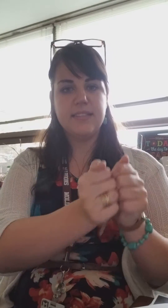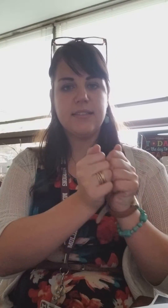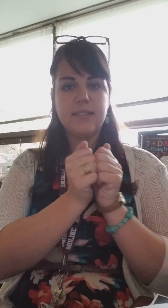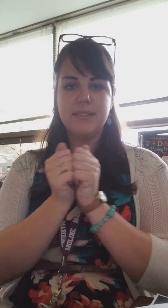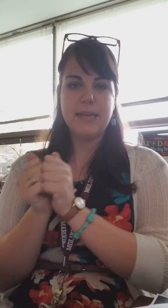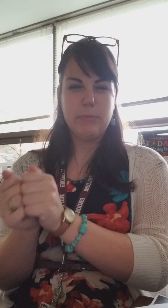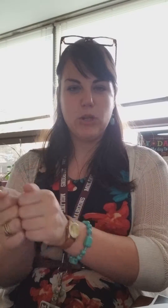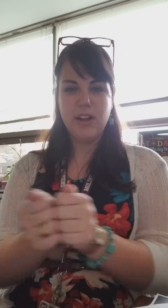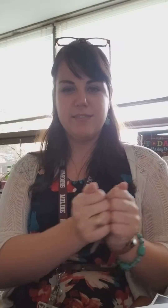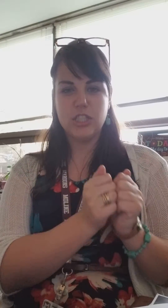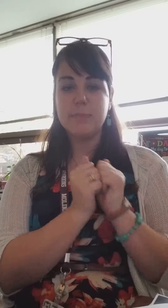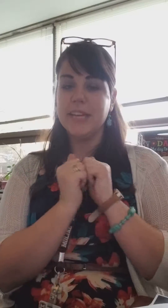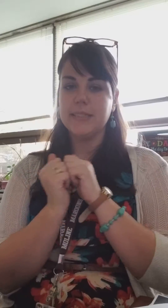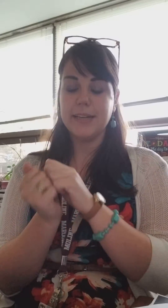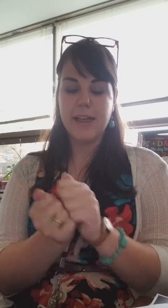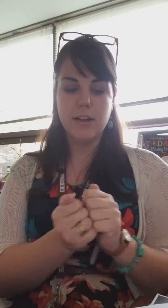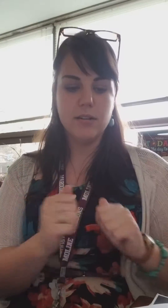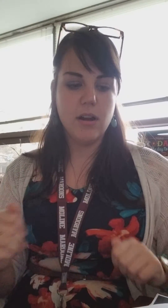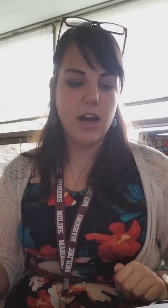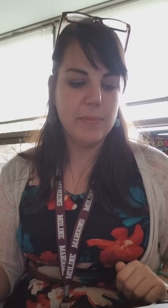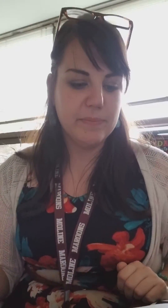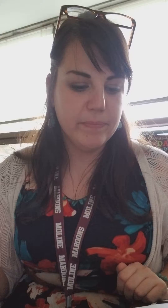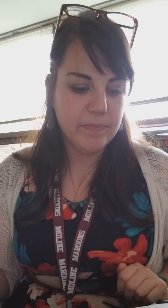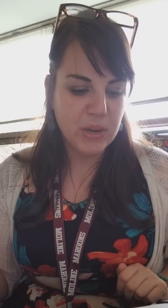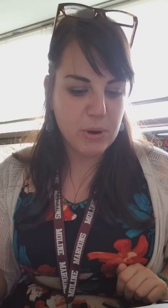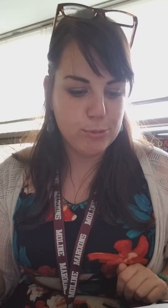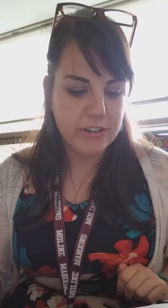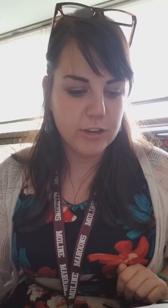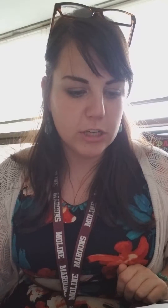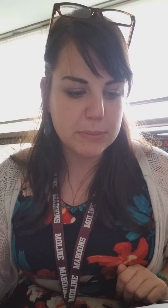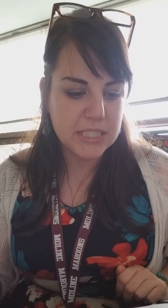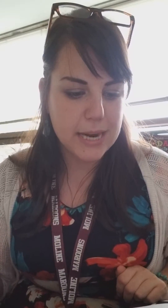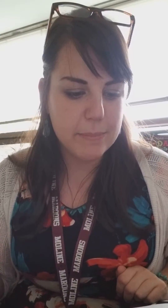nice symbol of just being together, appropriate for Christmas time.